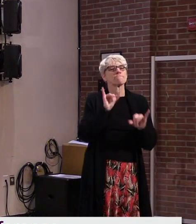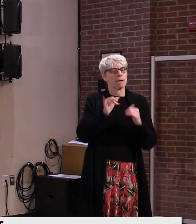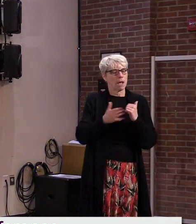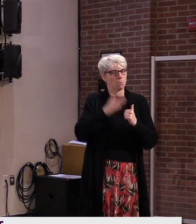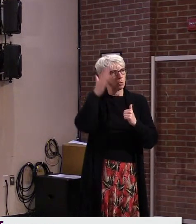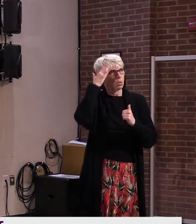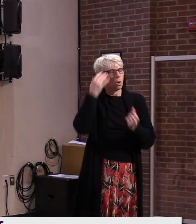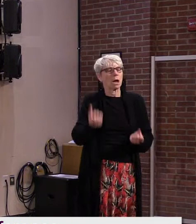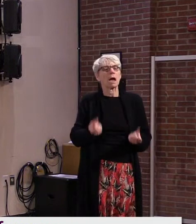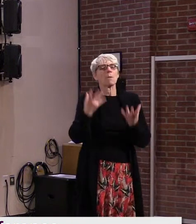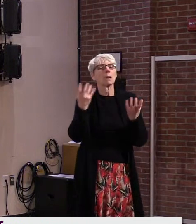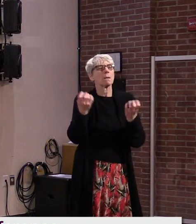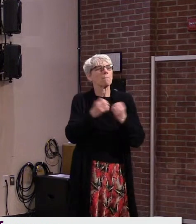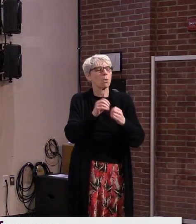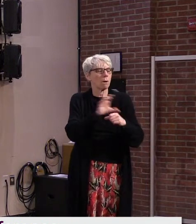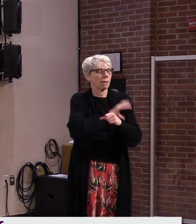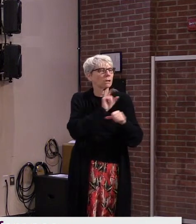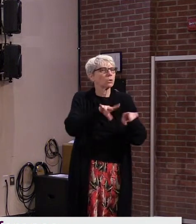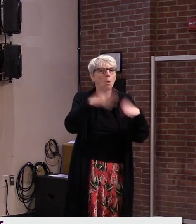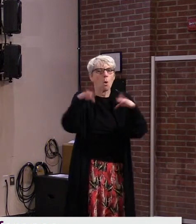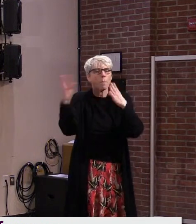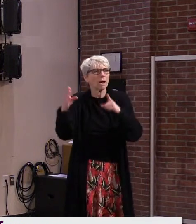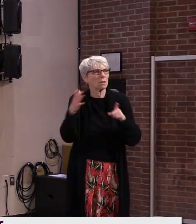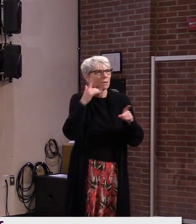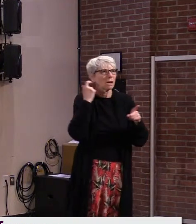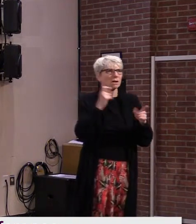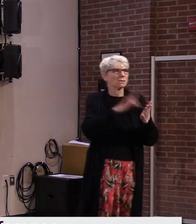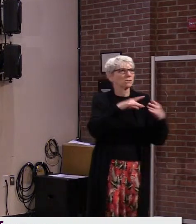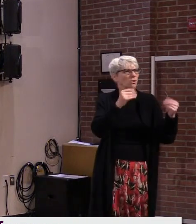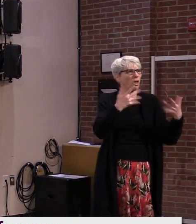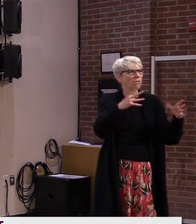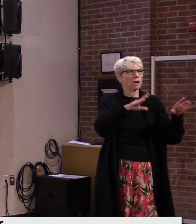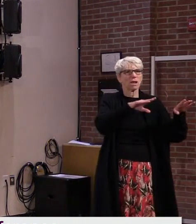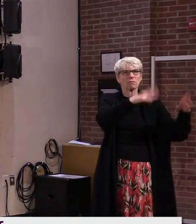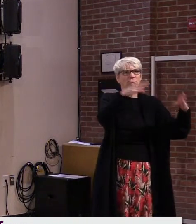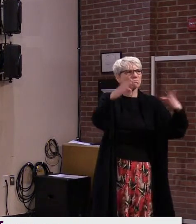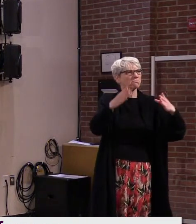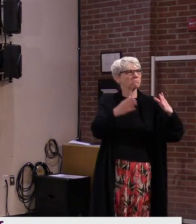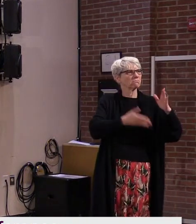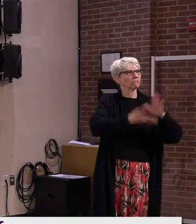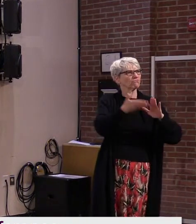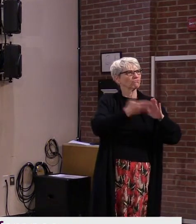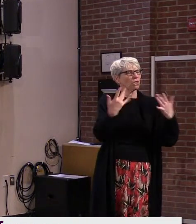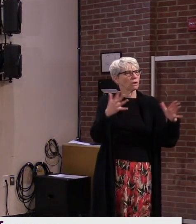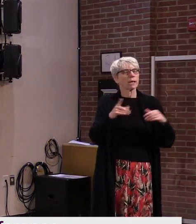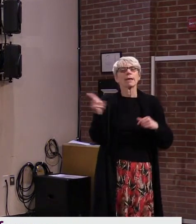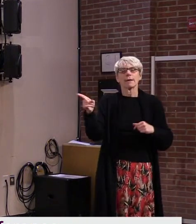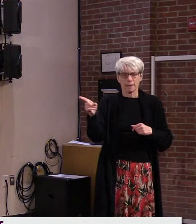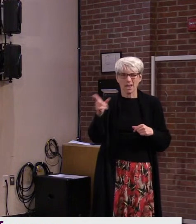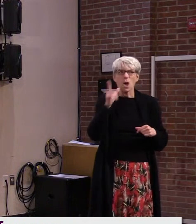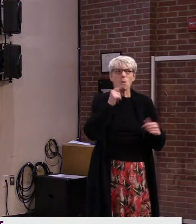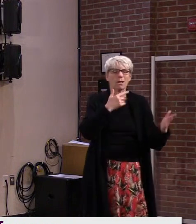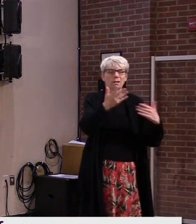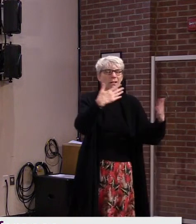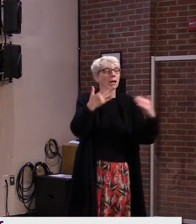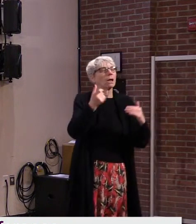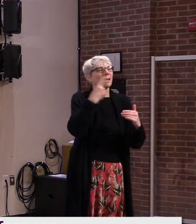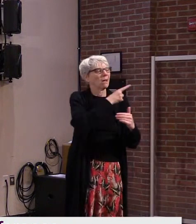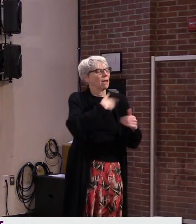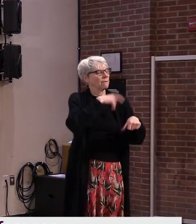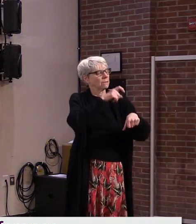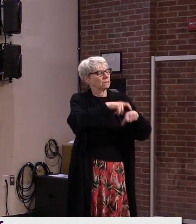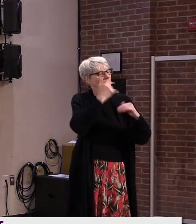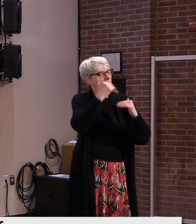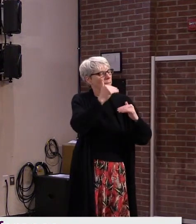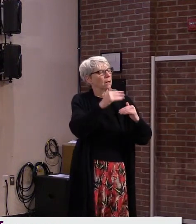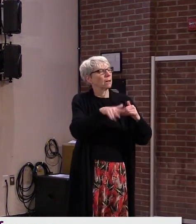vaccination clinics? Yeah, Peter, we will be capturing that information. They have a certain amount of time where they send us what is called a